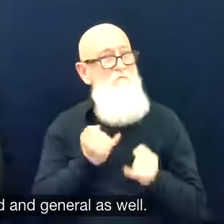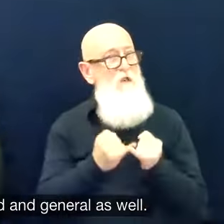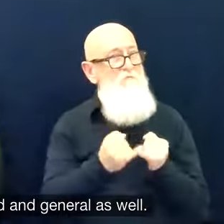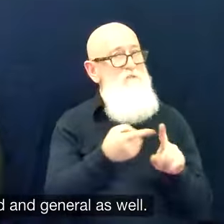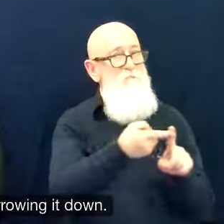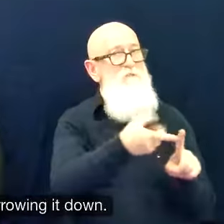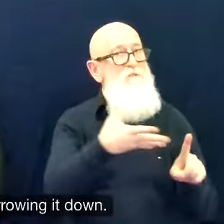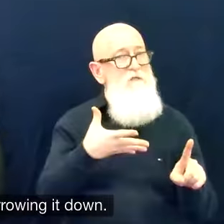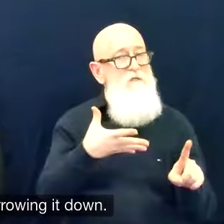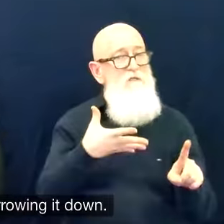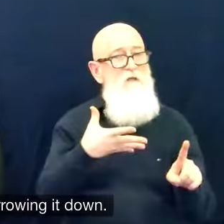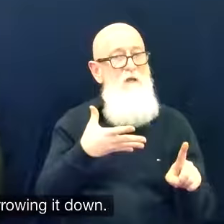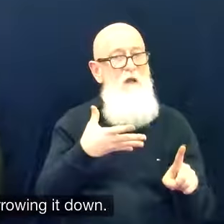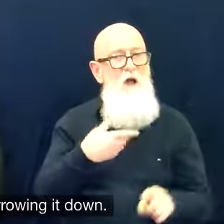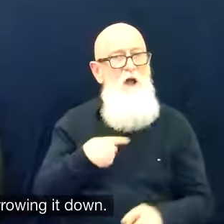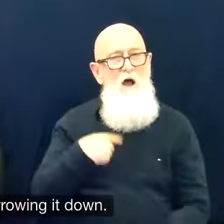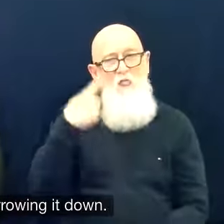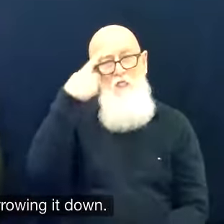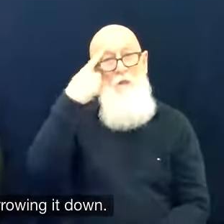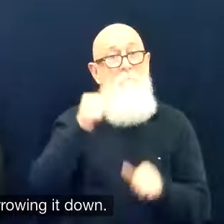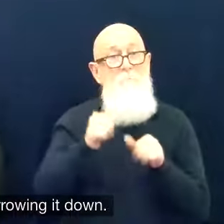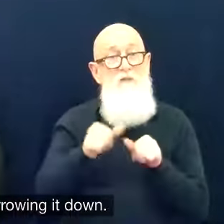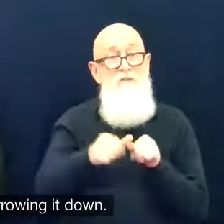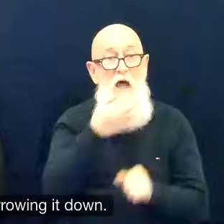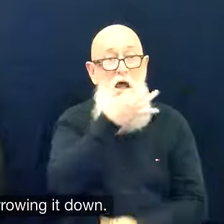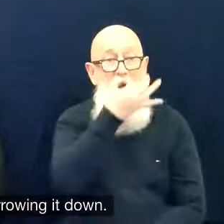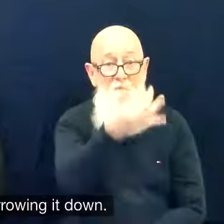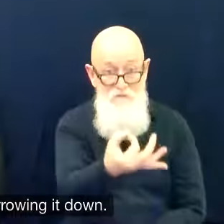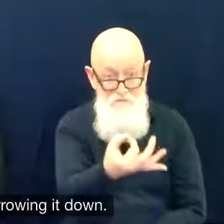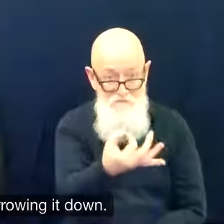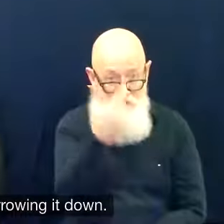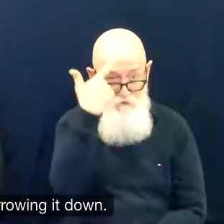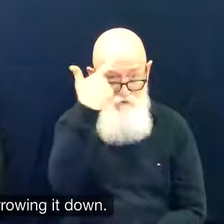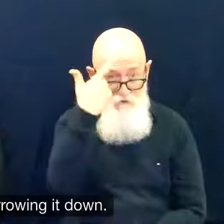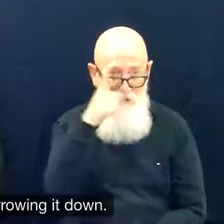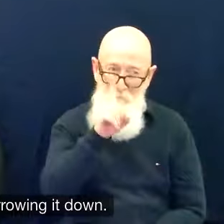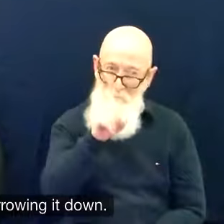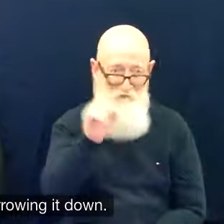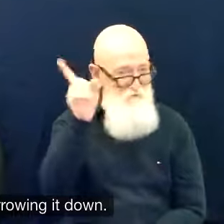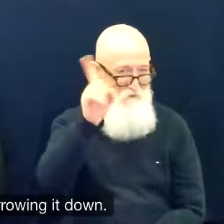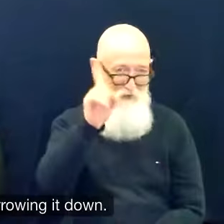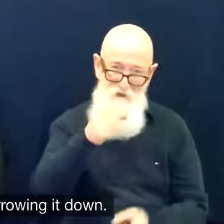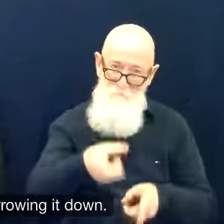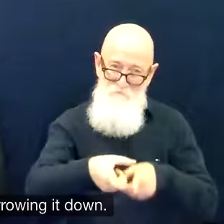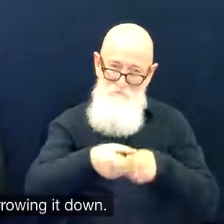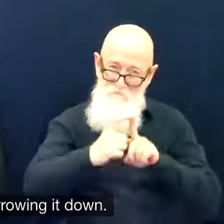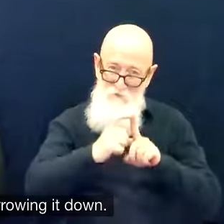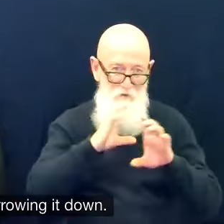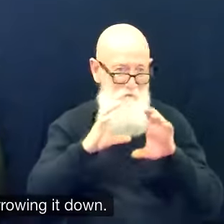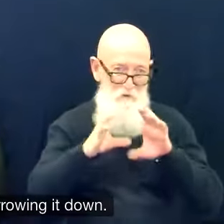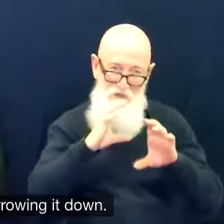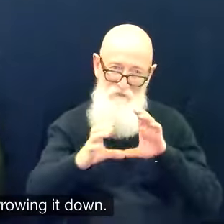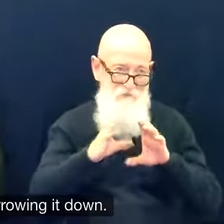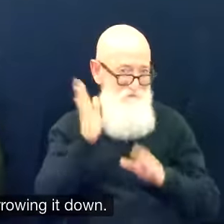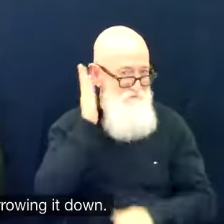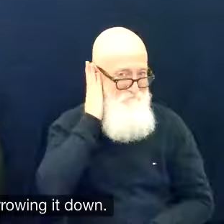I would ask for a suggestion, but I think the communication between us is a bit difficult today. So